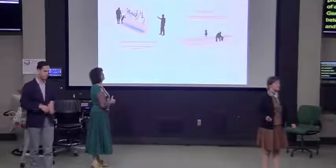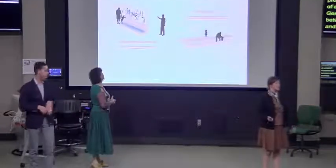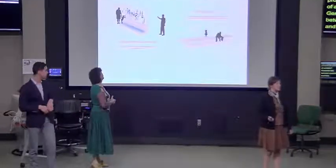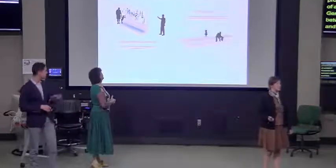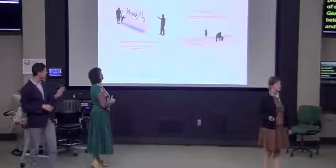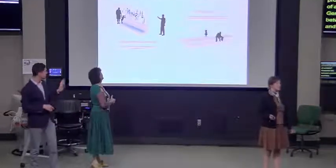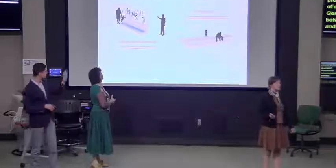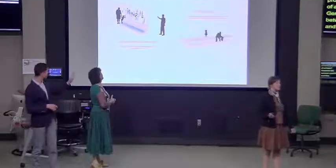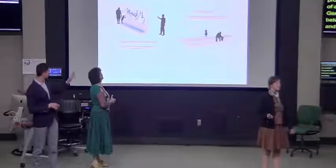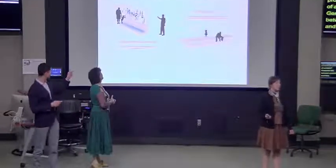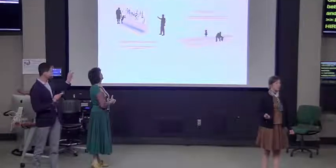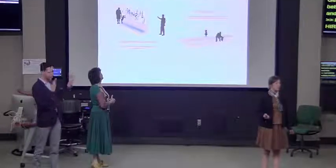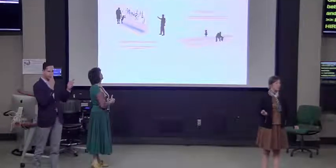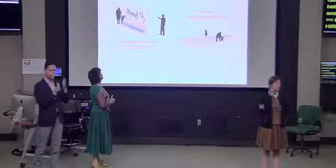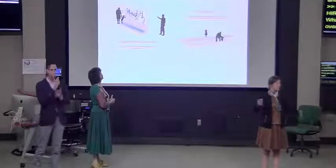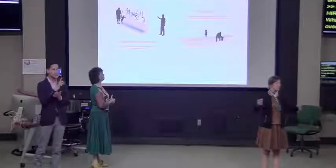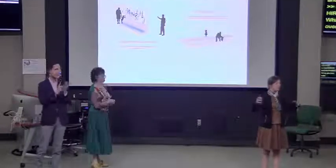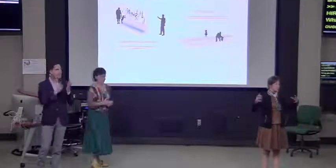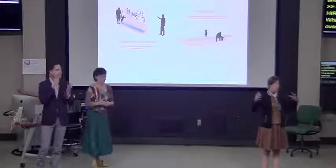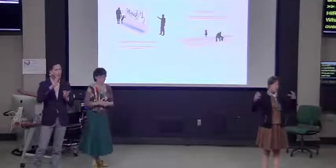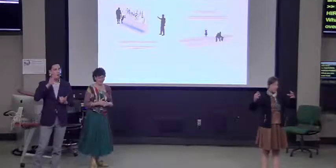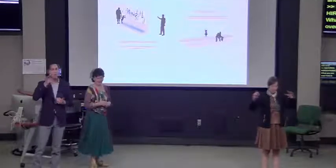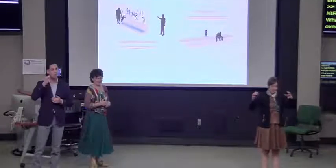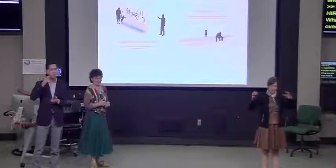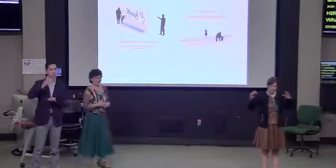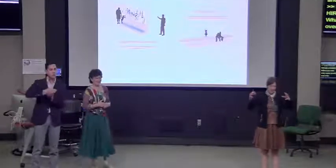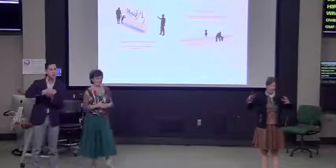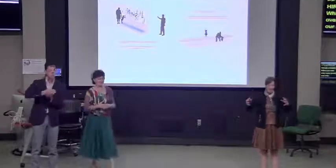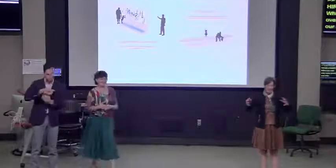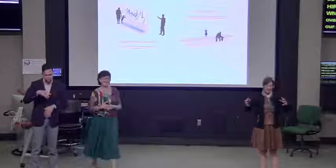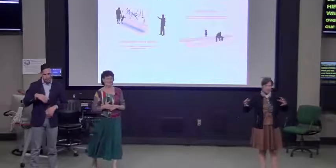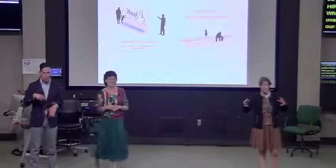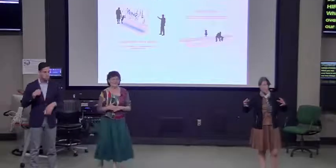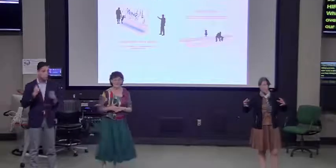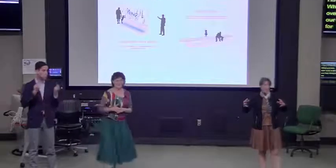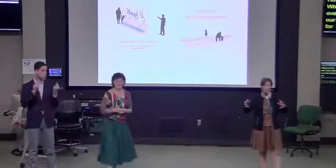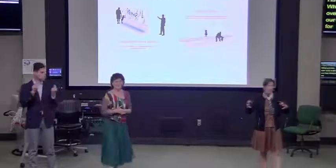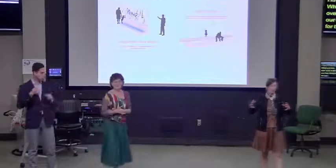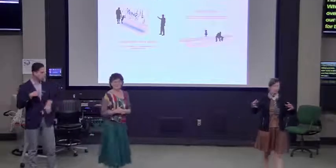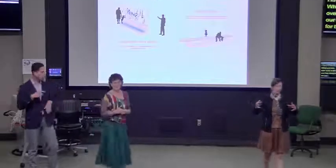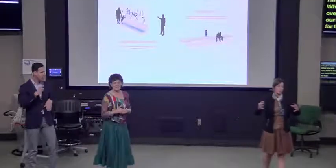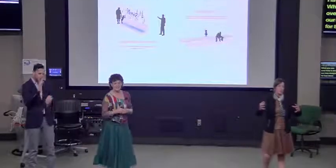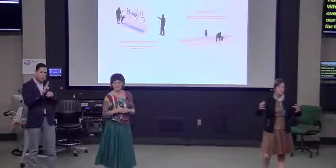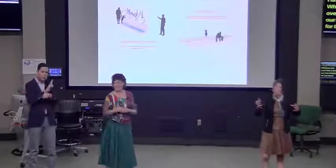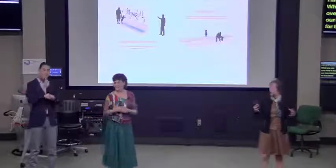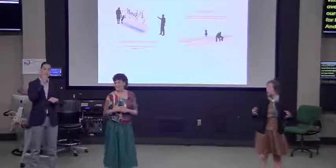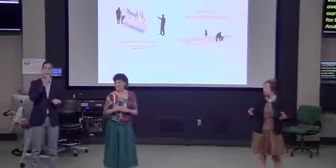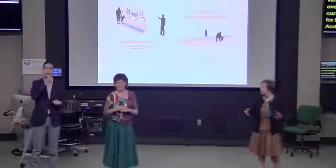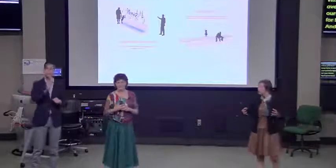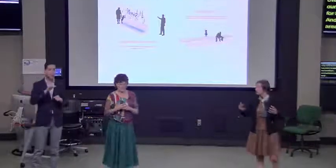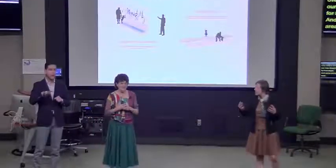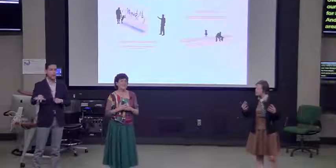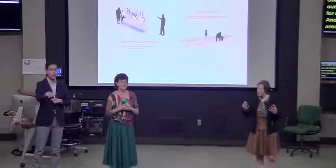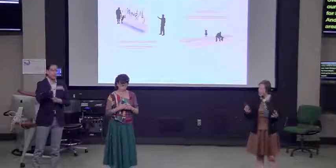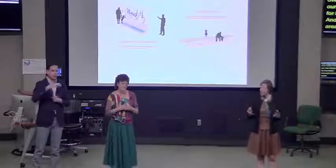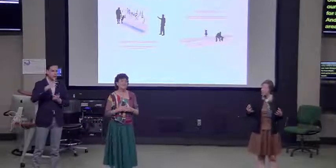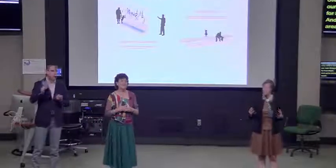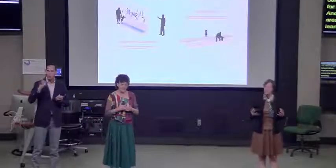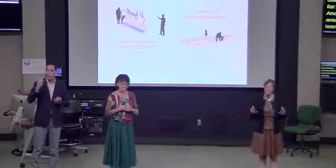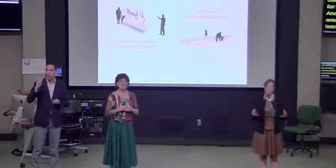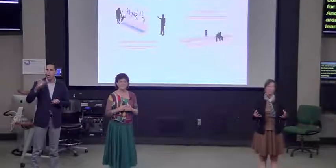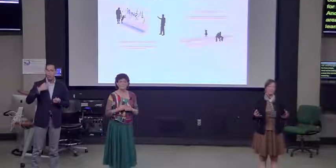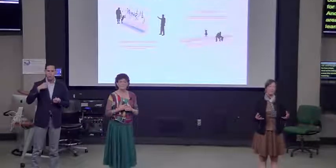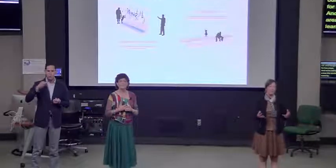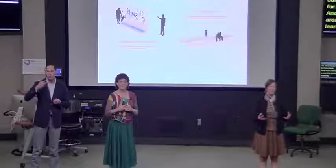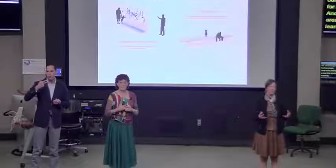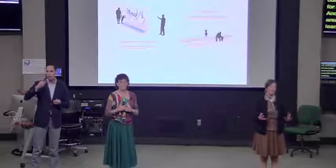bus stops. And what we're taking is we're actually taking areas like spatial learning where we know that young kids